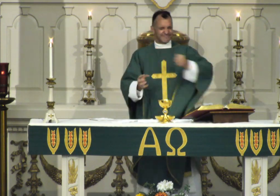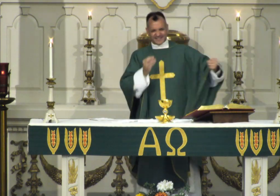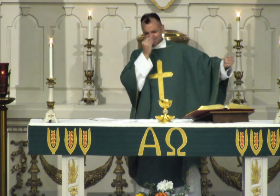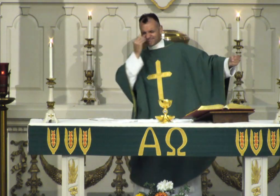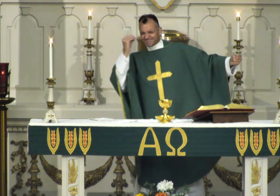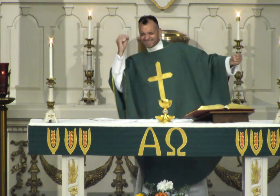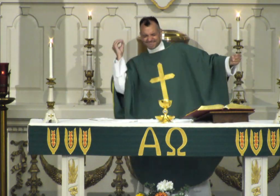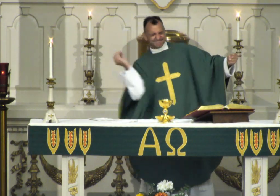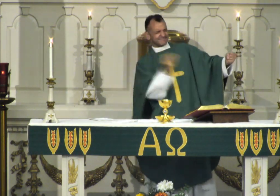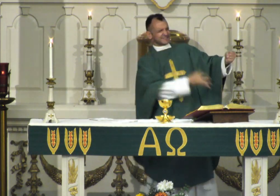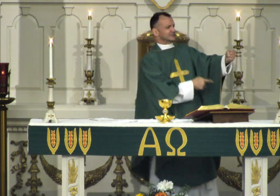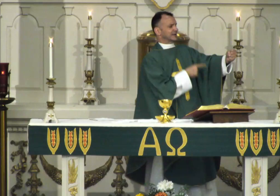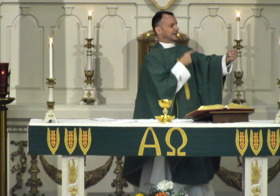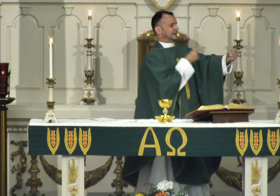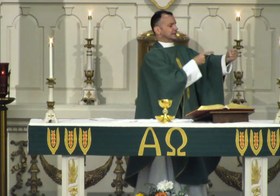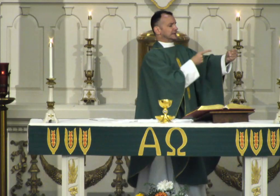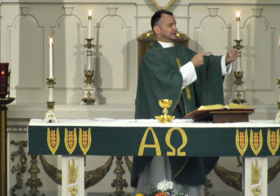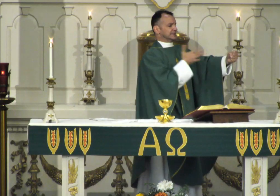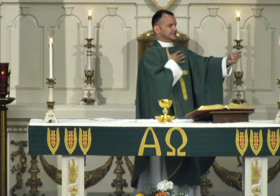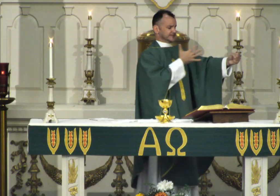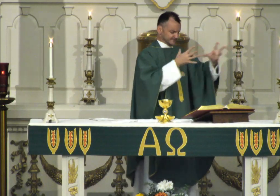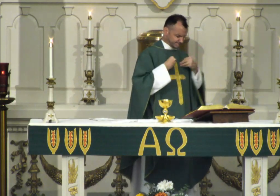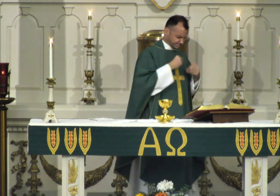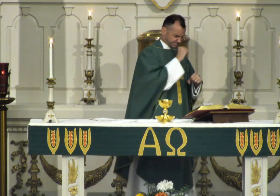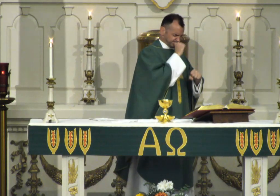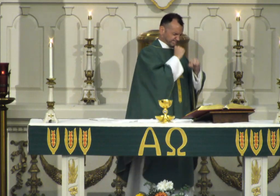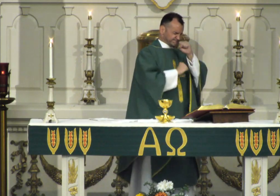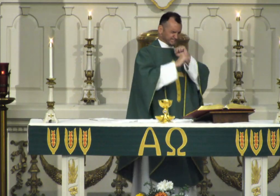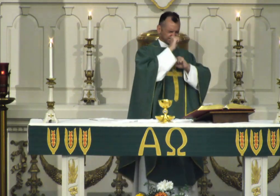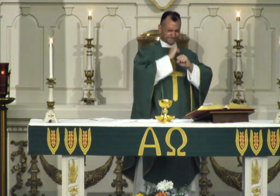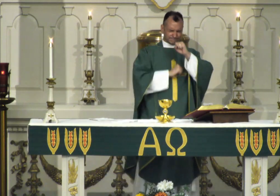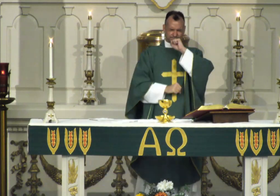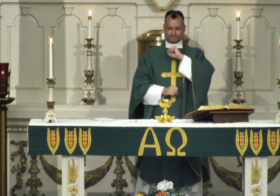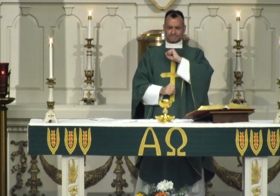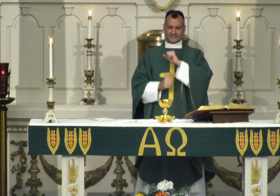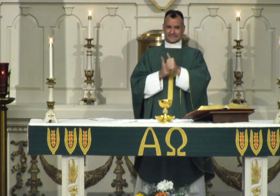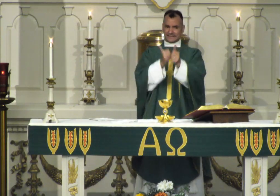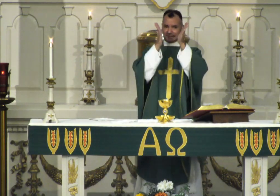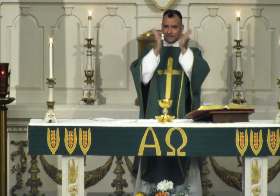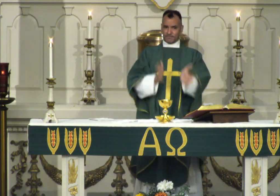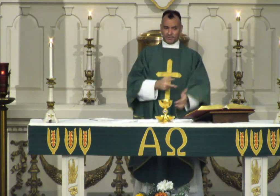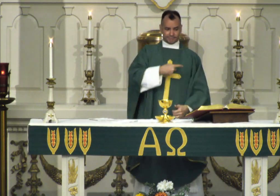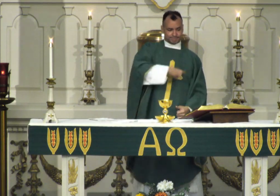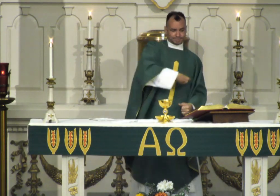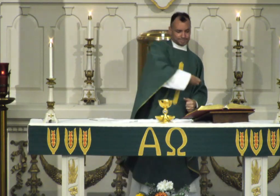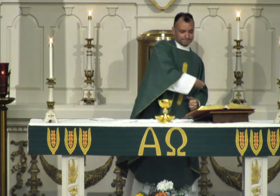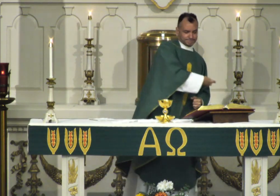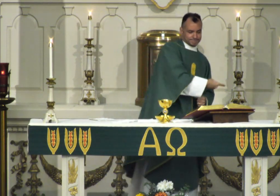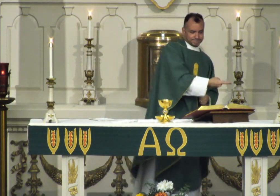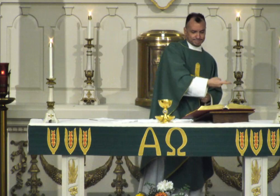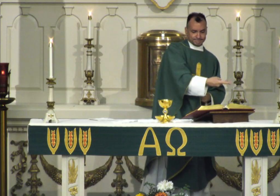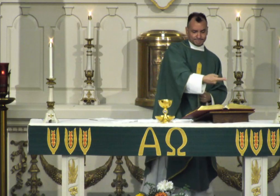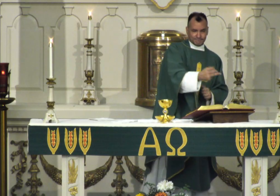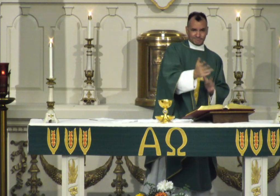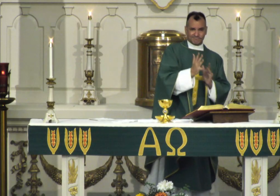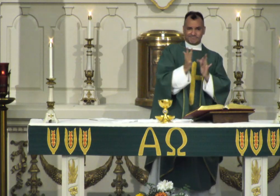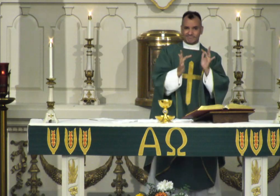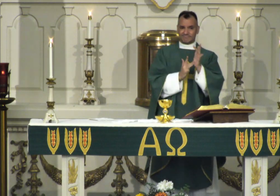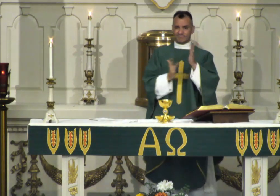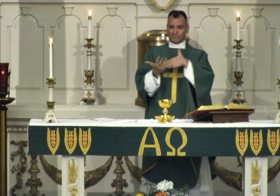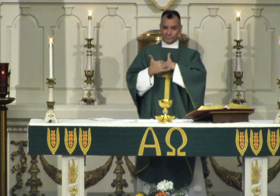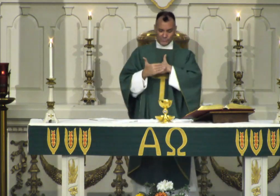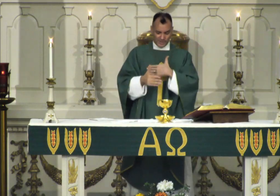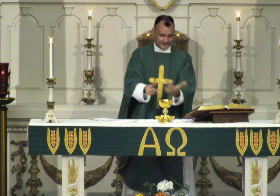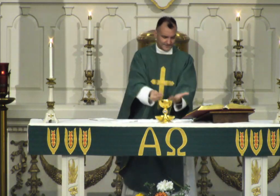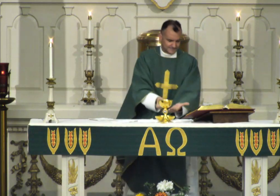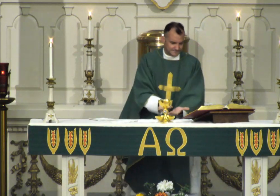At the time he was betrayed and entered willingly into his passion, he took bread and, giving thanks, broke it and gave it